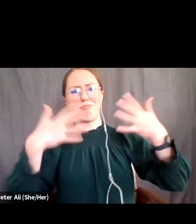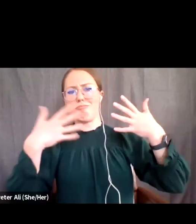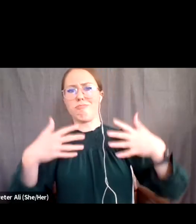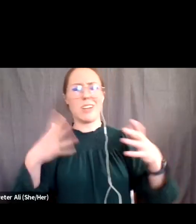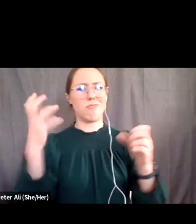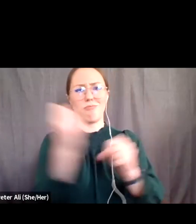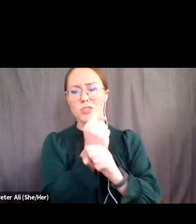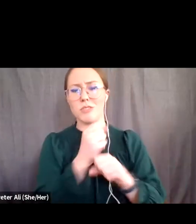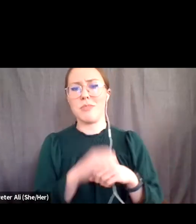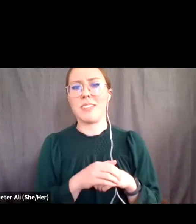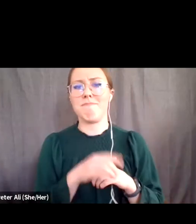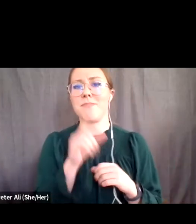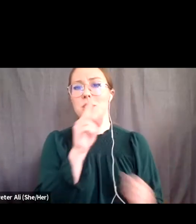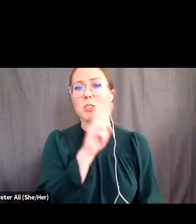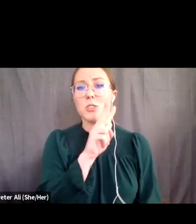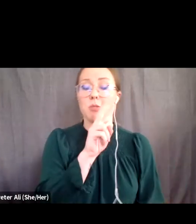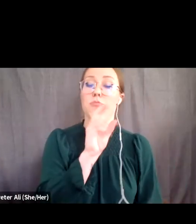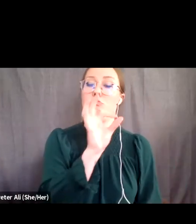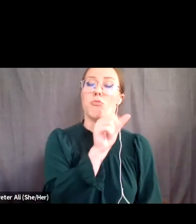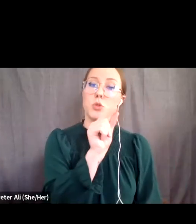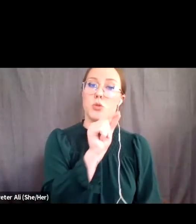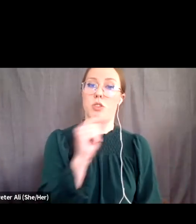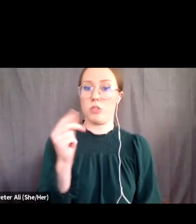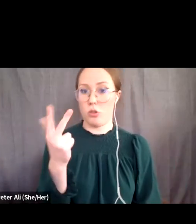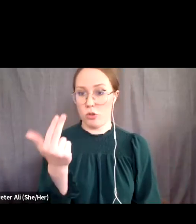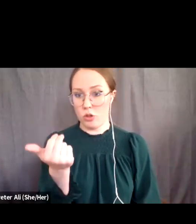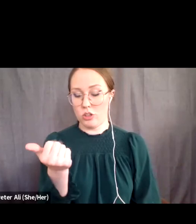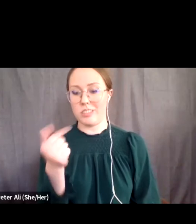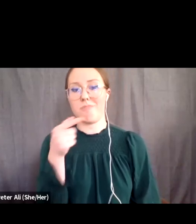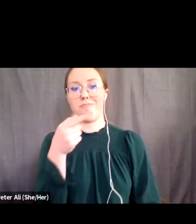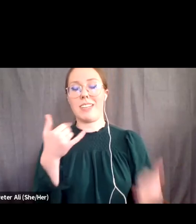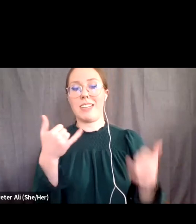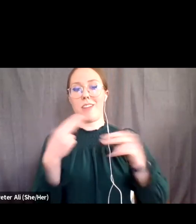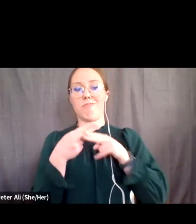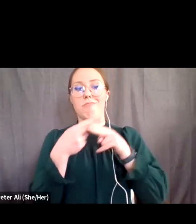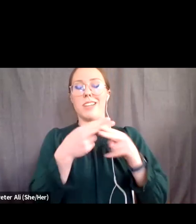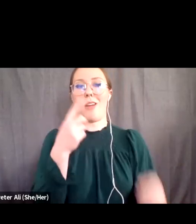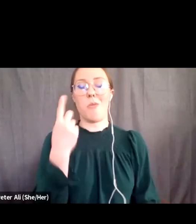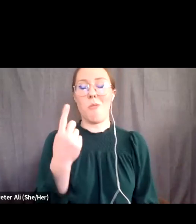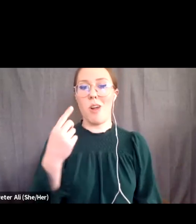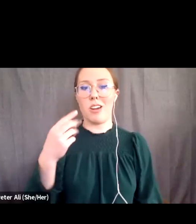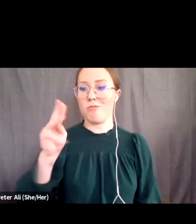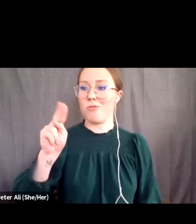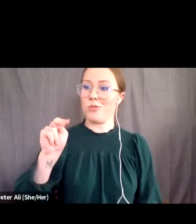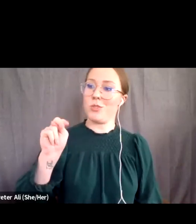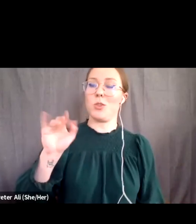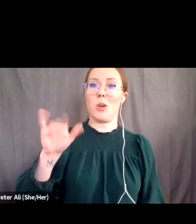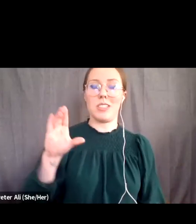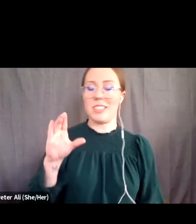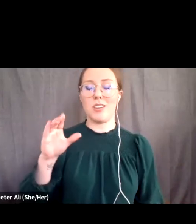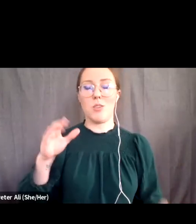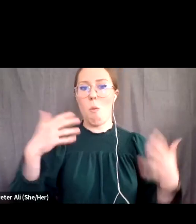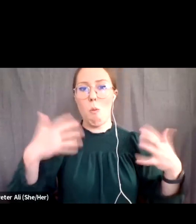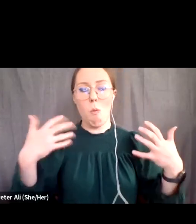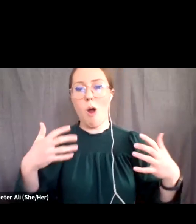in 2013 and named one of 50's most powerful women in New York City by Cranes. She has been touring